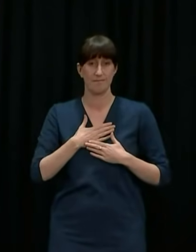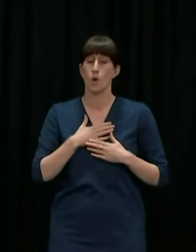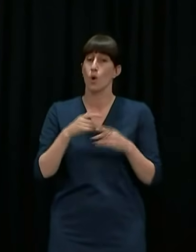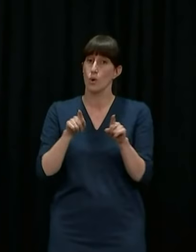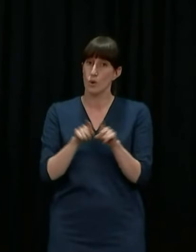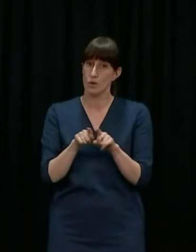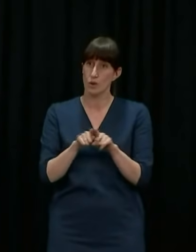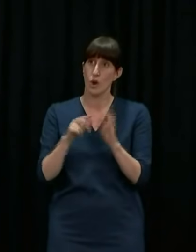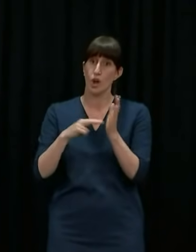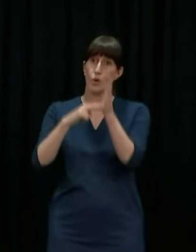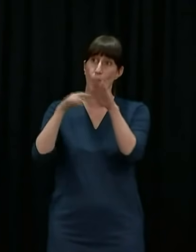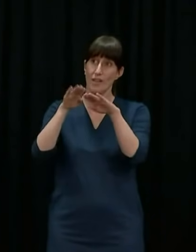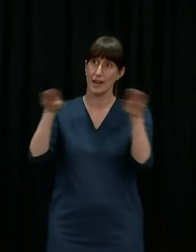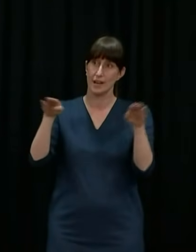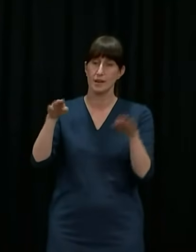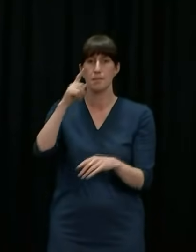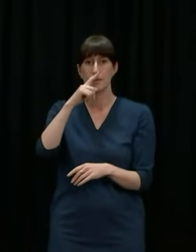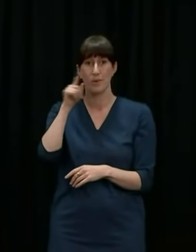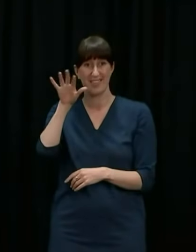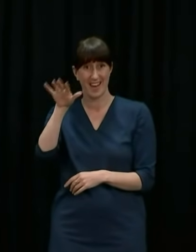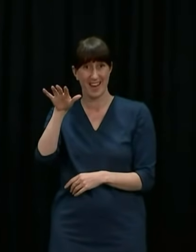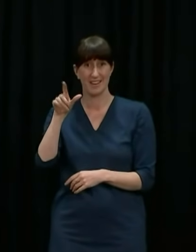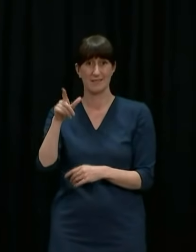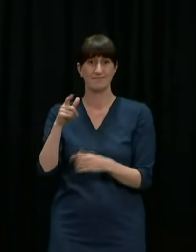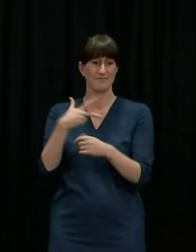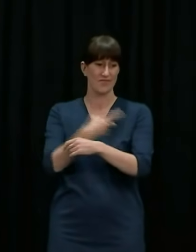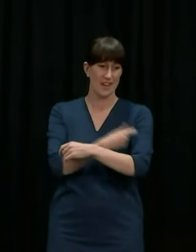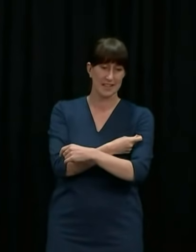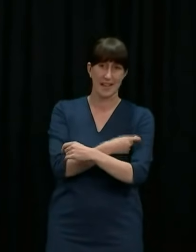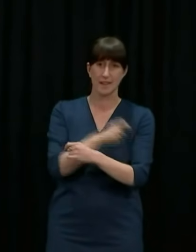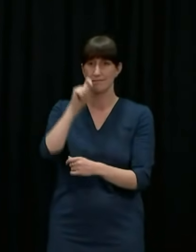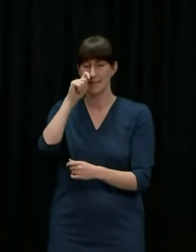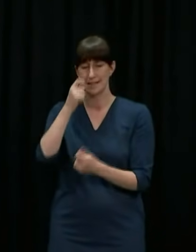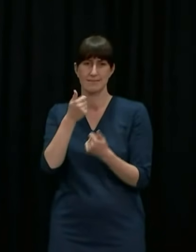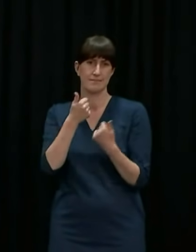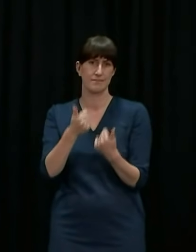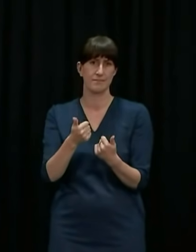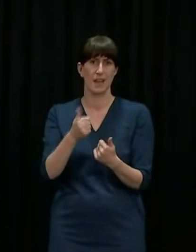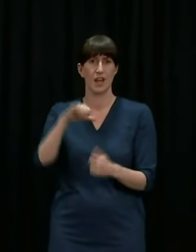Northland who have been getting tested and vaccinated. In Northland, there have been